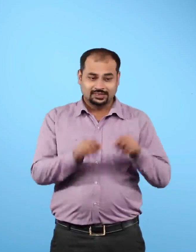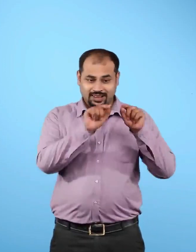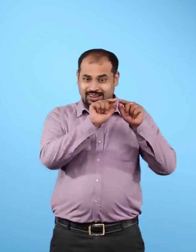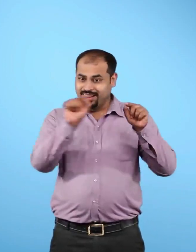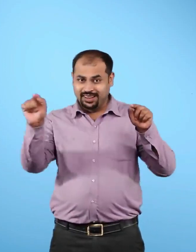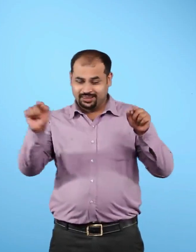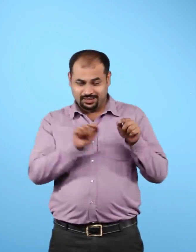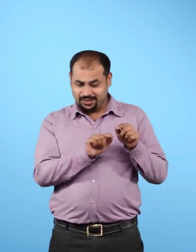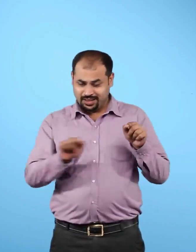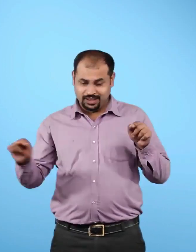Which line is longer?